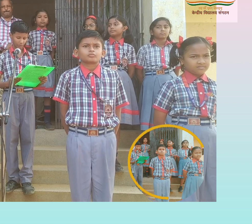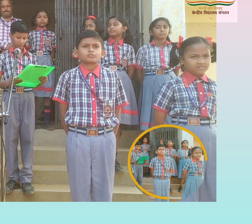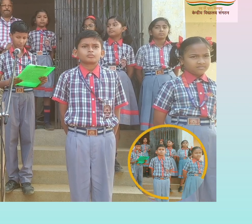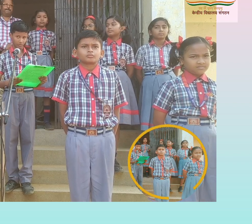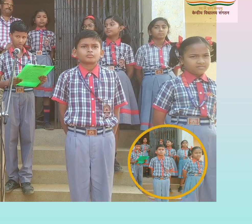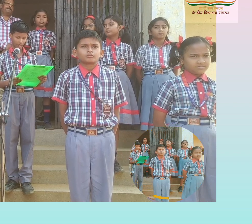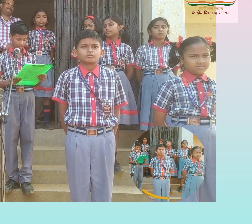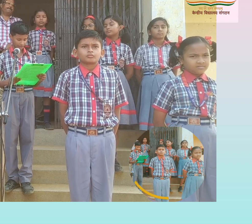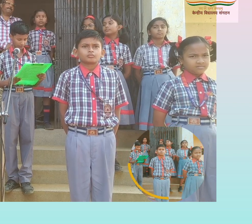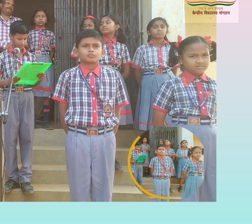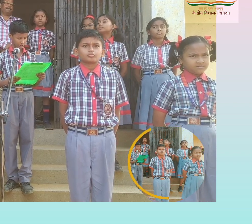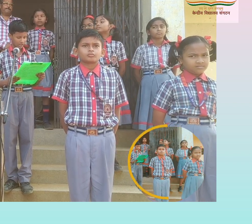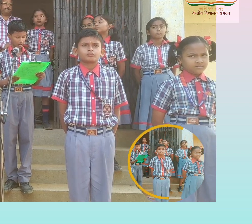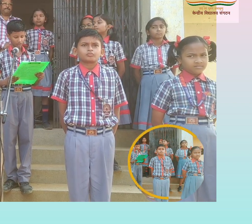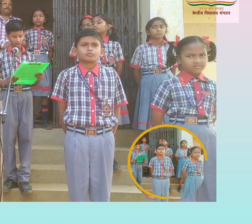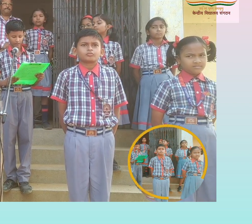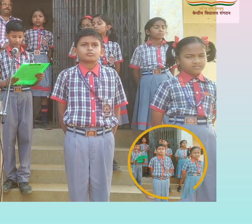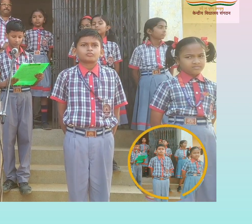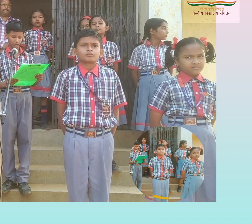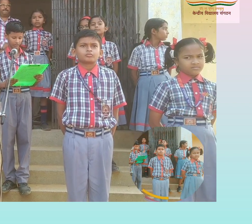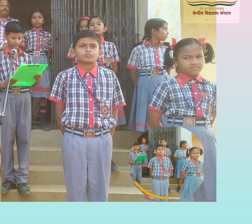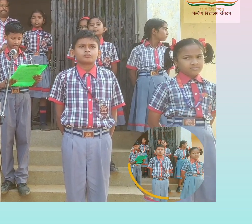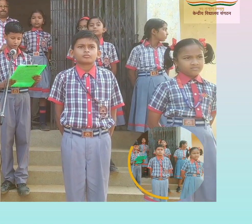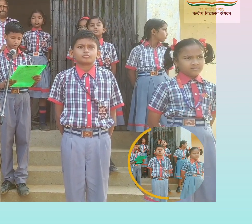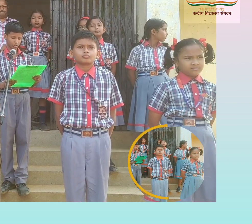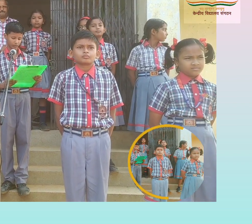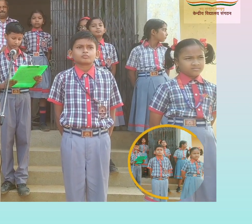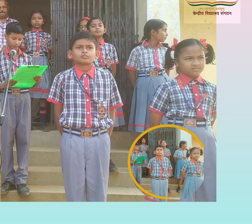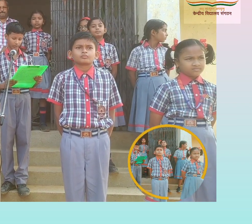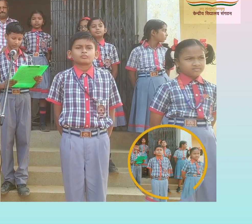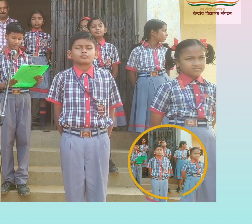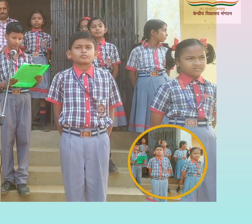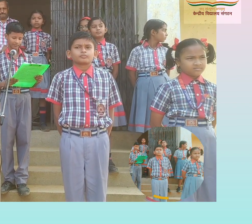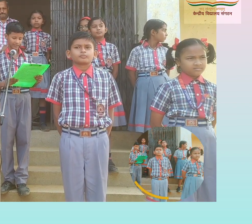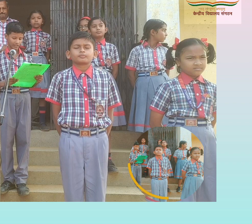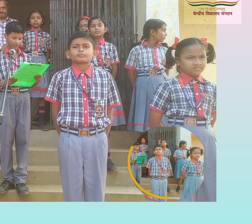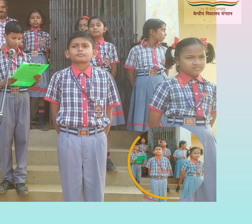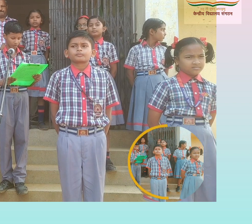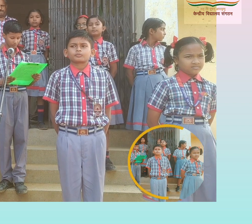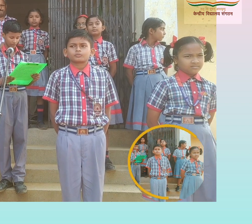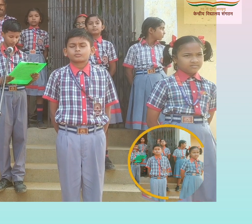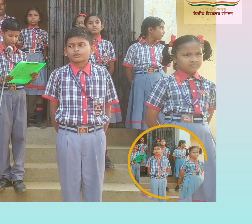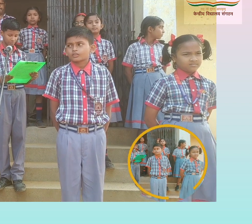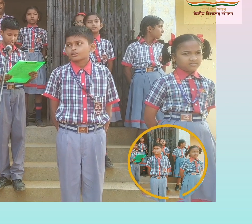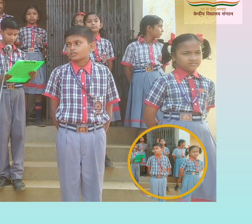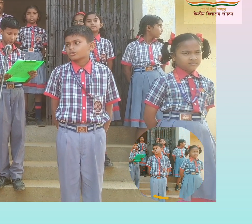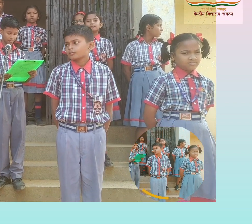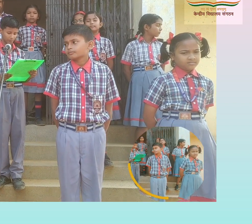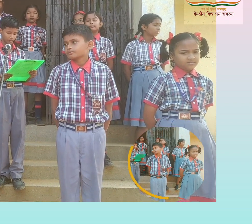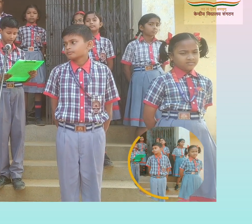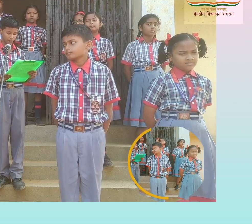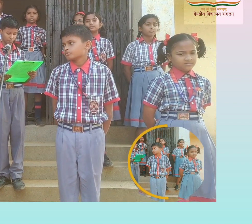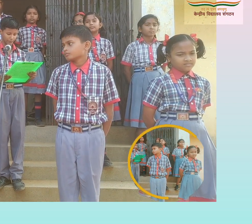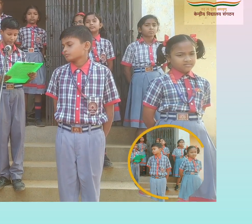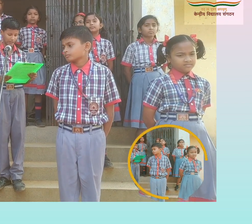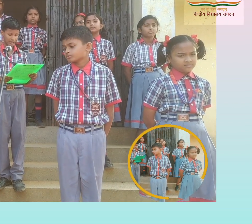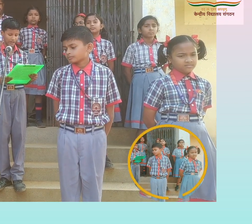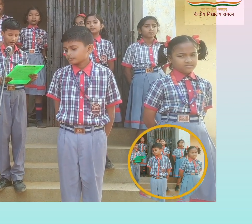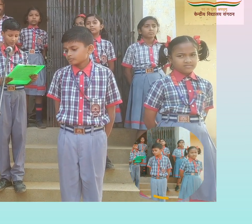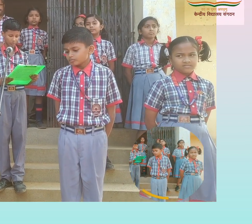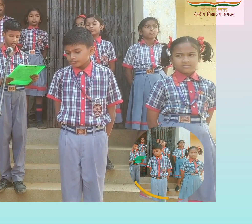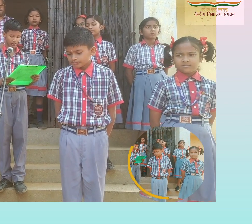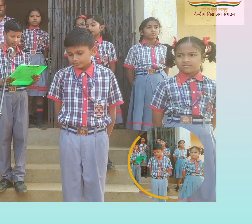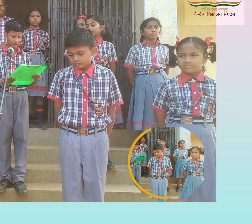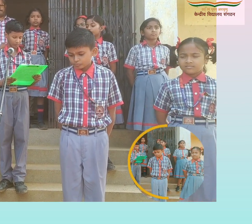a high need to promote sign language. According to Census 2001, there are more than 1 million deaf